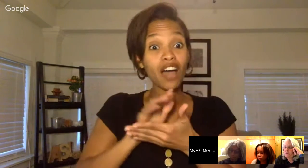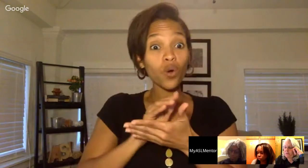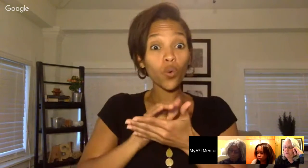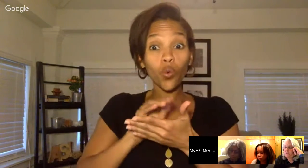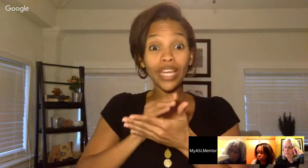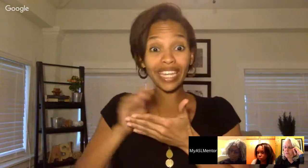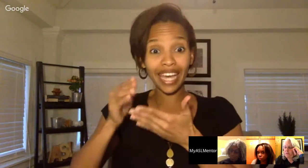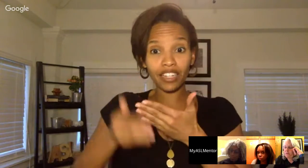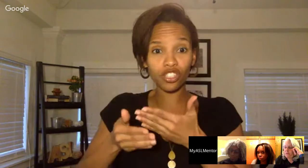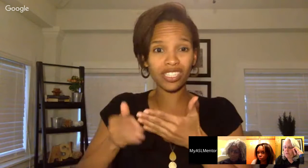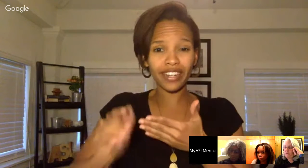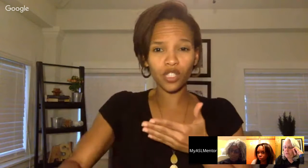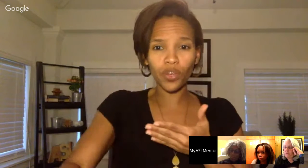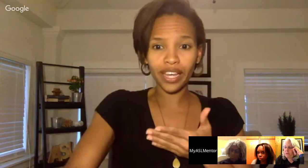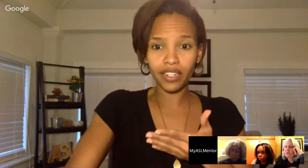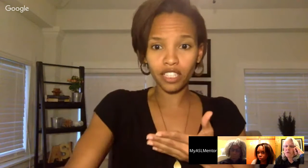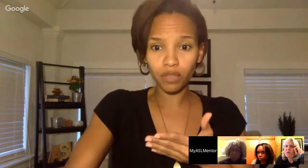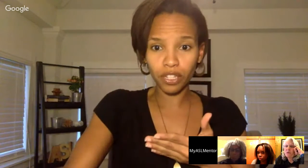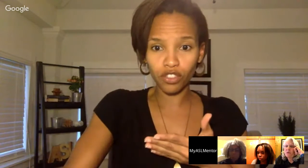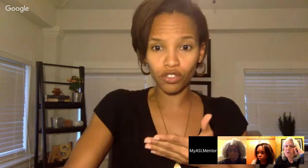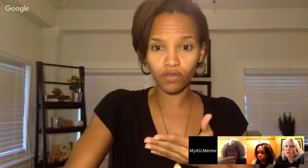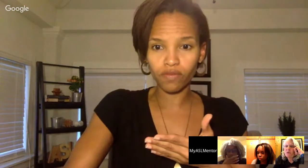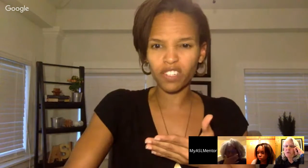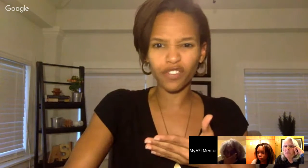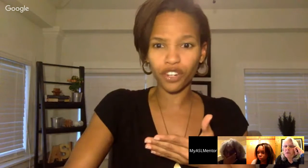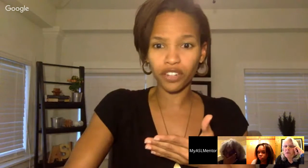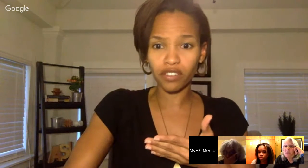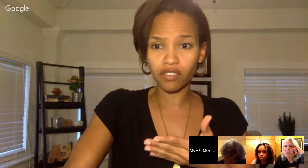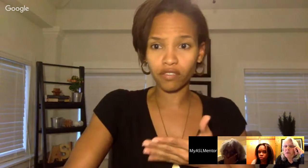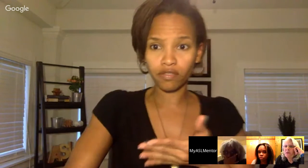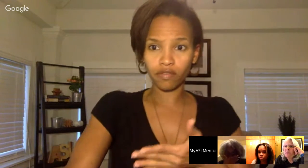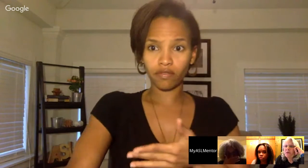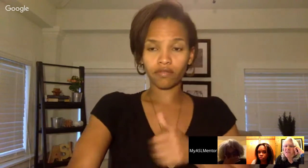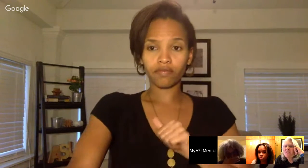that weekend, she signs weekend a little bit different.